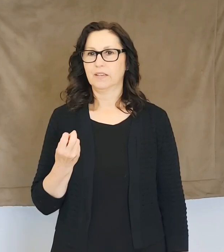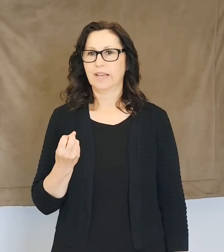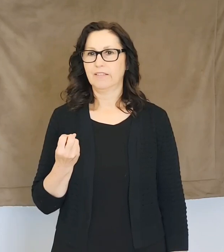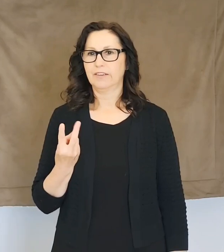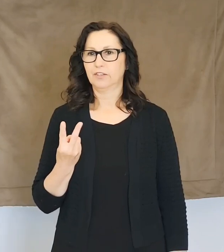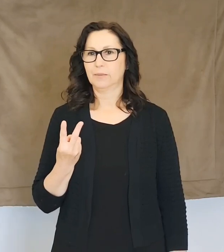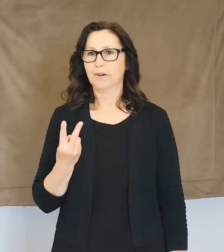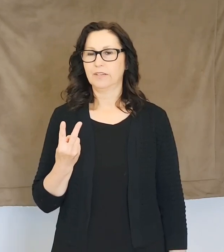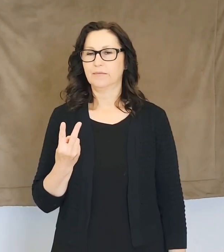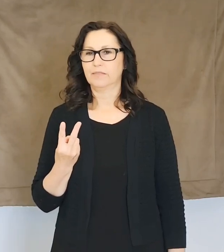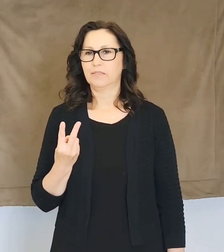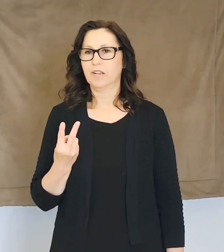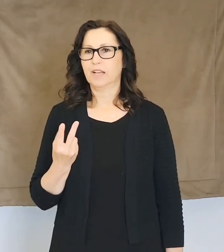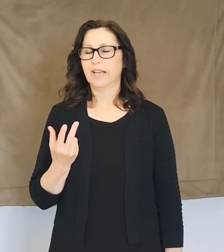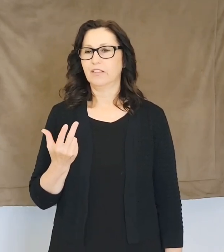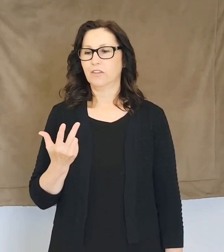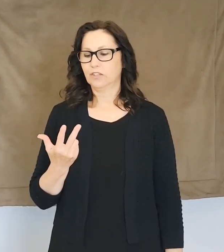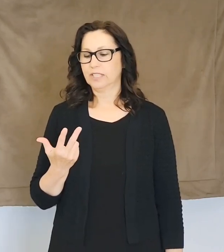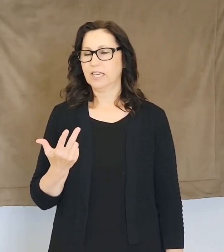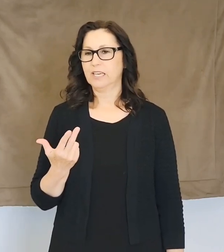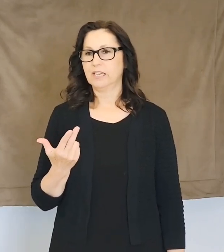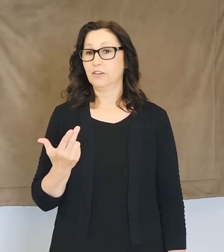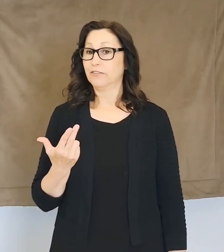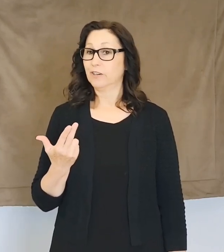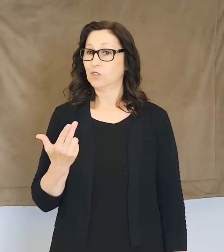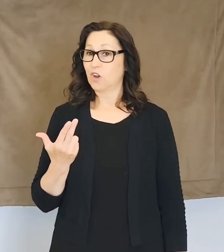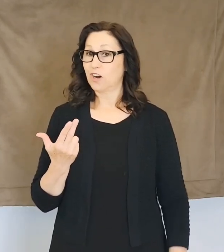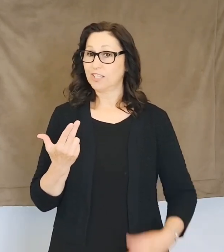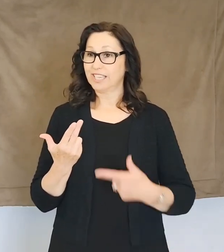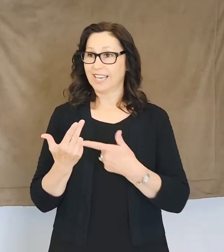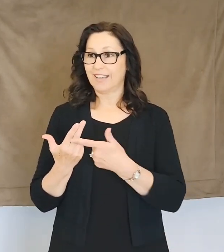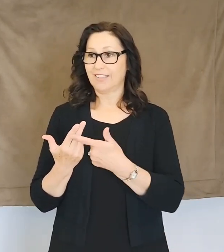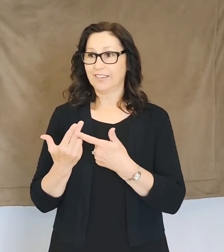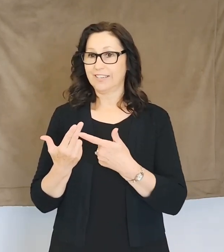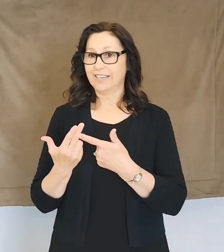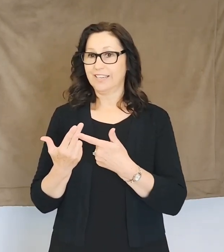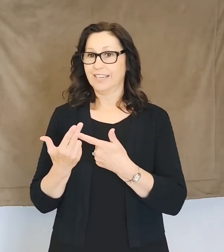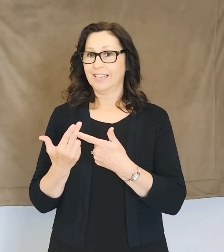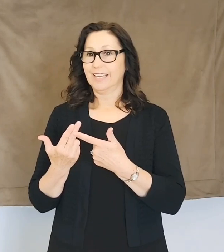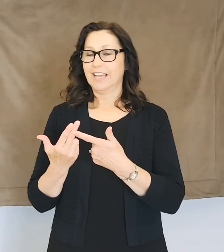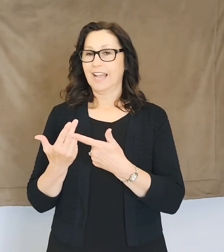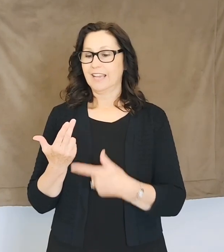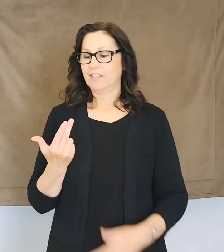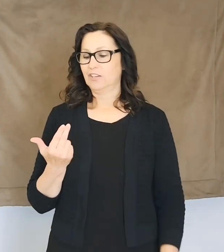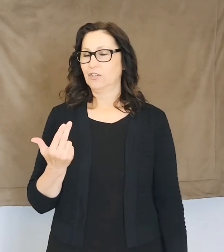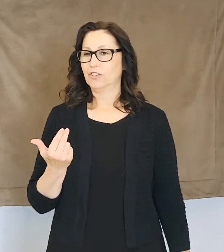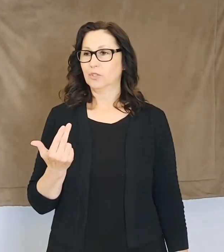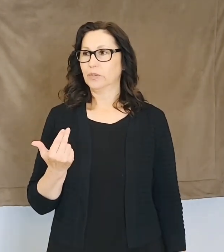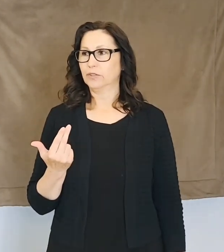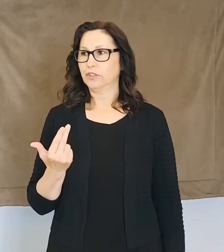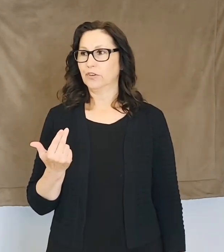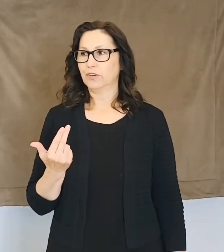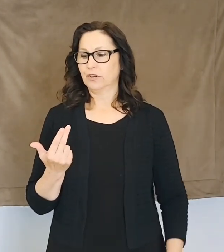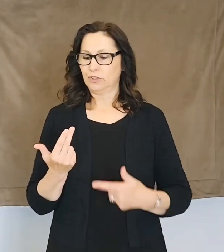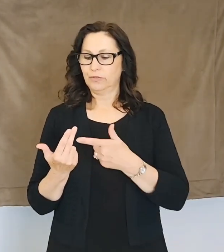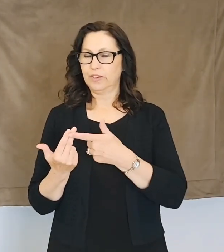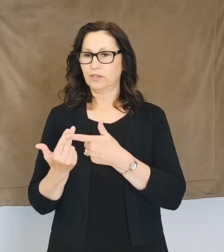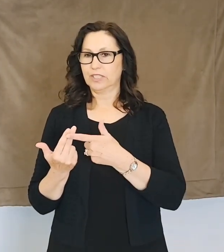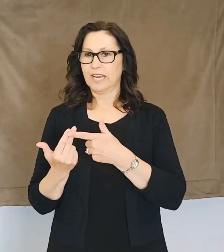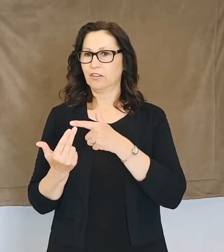Okay, fingers apart. Okay, 13, your fingers are together. And then you just wiggle your two fingers down.